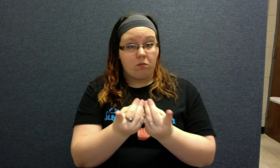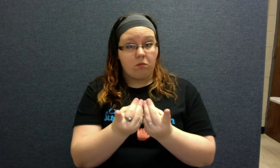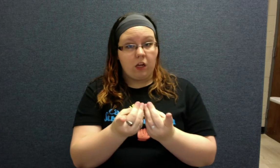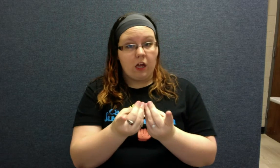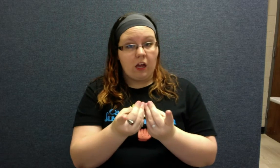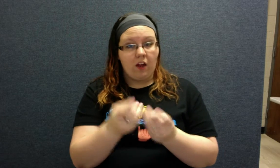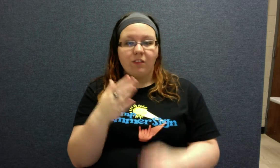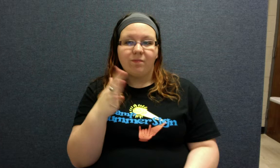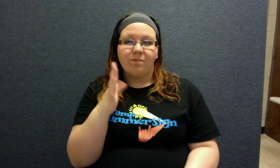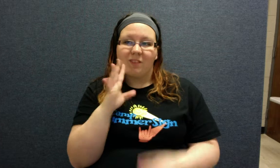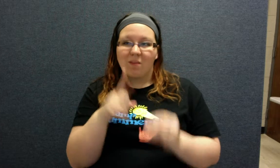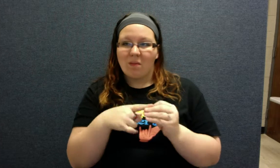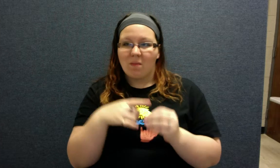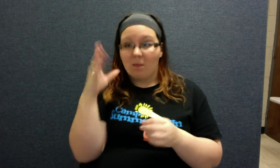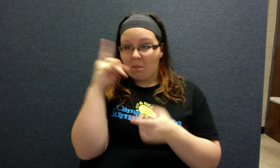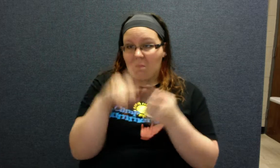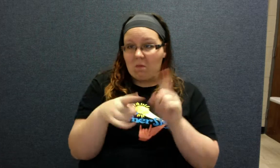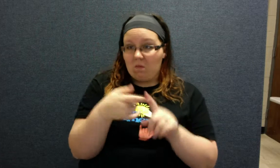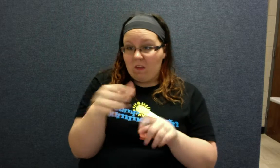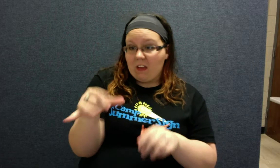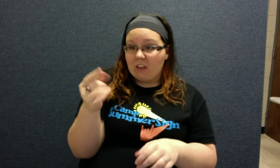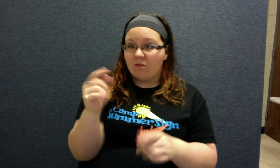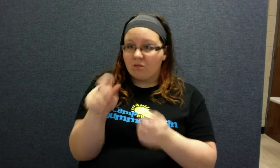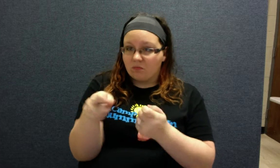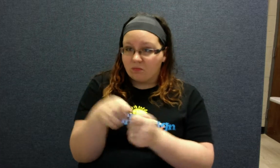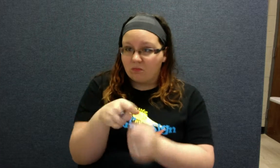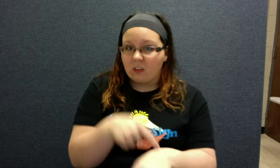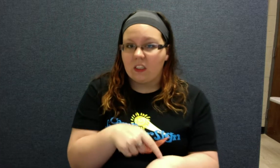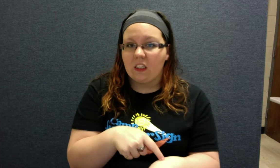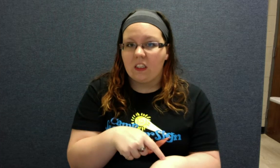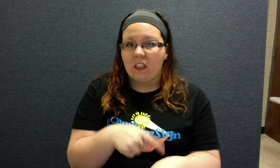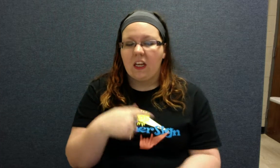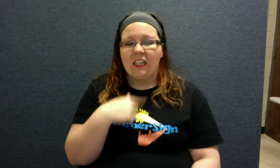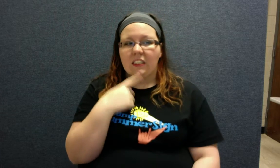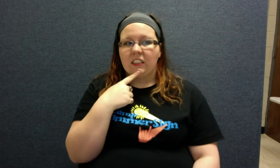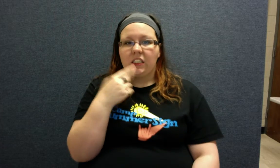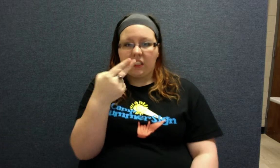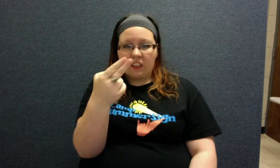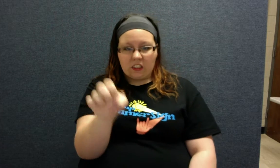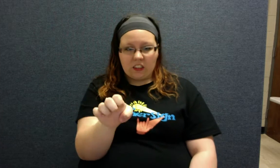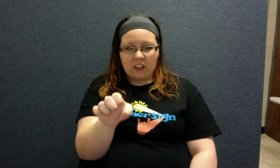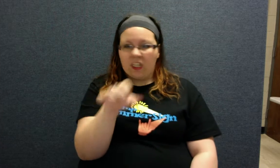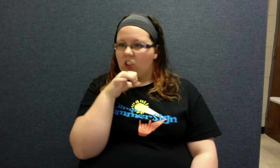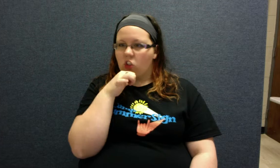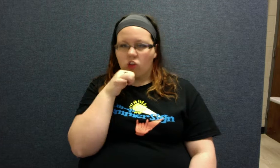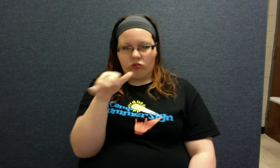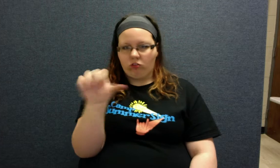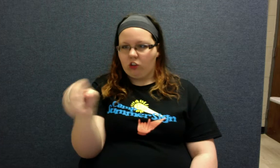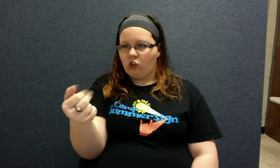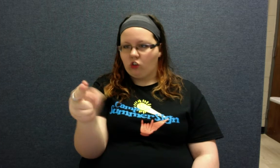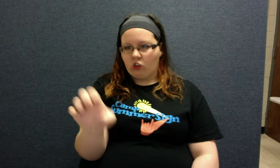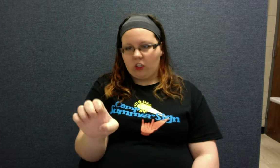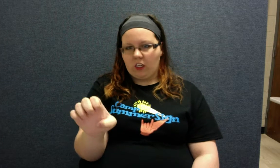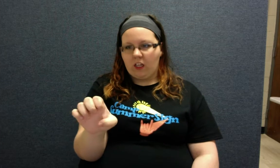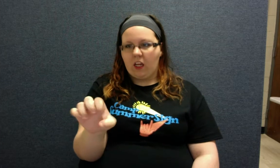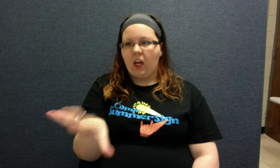other at the time, and I believe I used the pronoun he instead of she, and they definitely picked up on that pretty